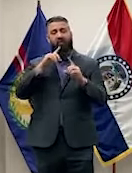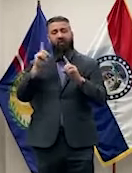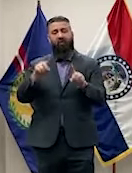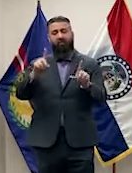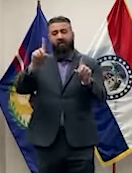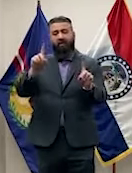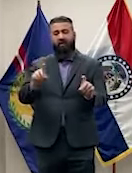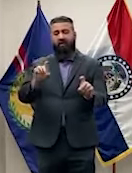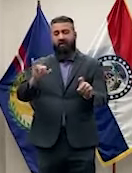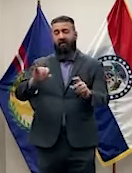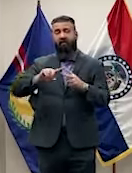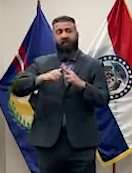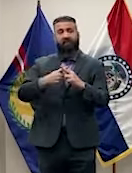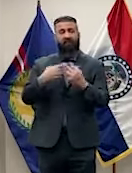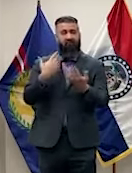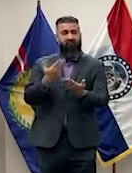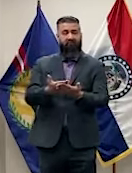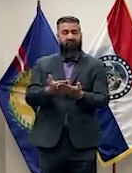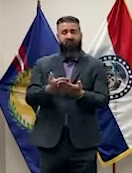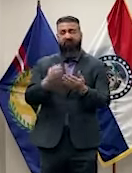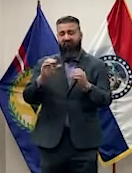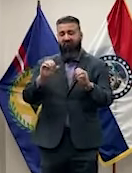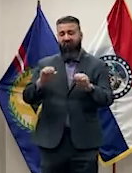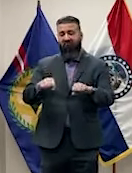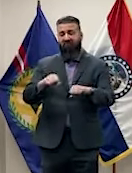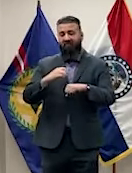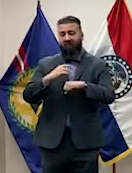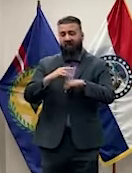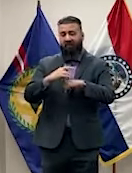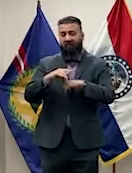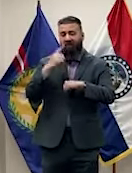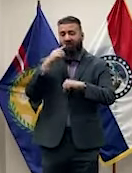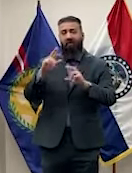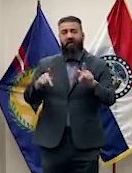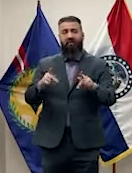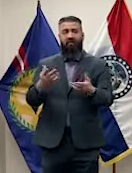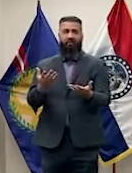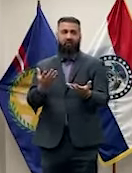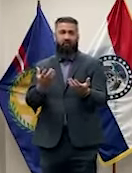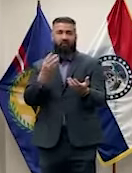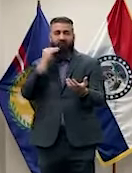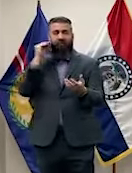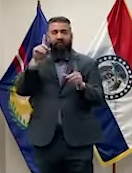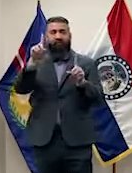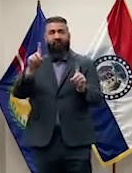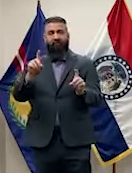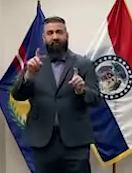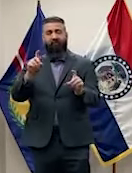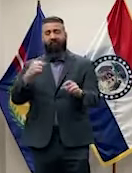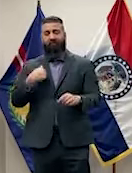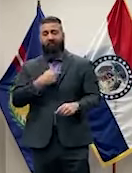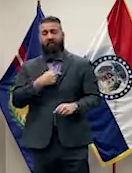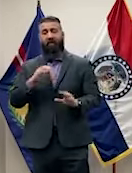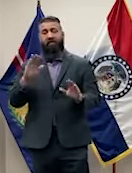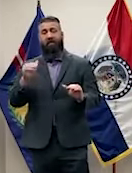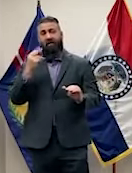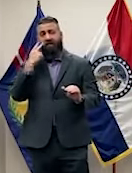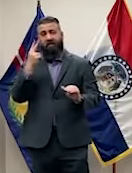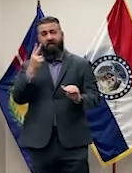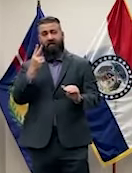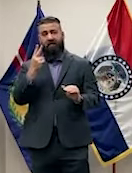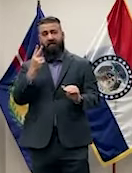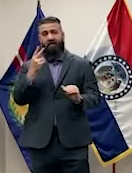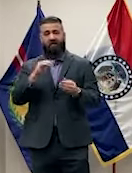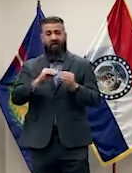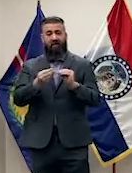those have started to arrive and will be available to folks who want to do home testing. And we expect to see the supply of home